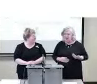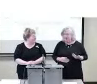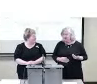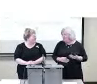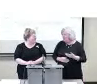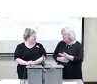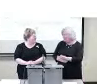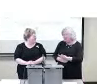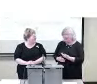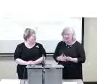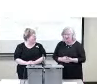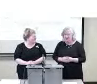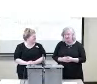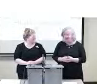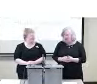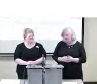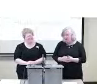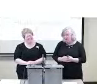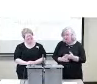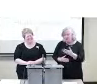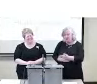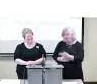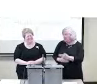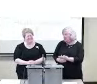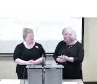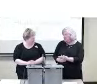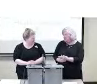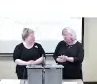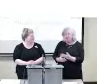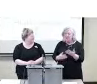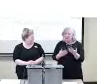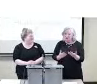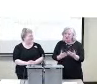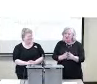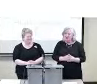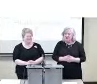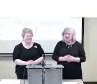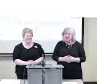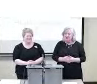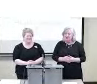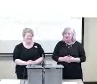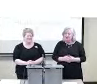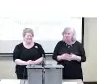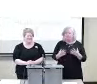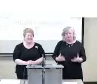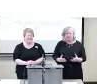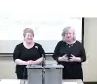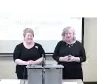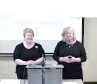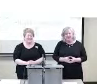inviting me to participate with her in this i'm very grateful for this relationship so for you all in high school